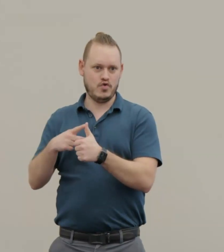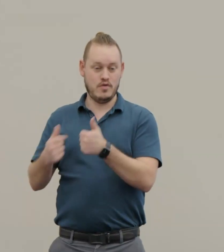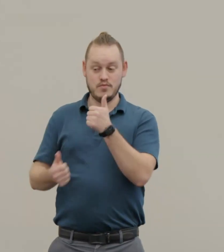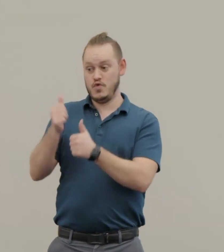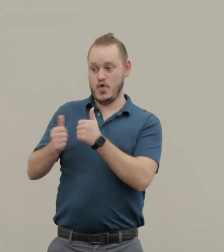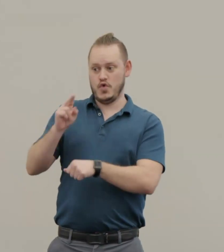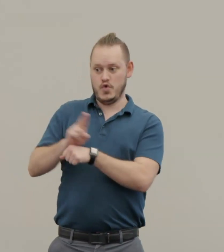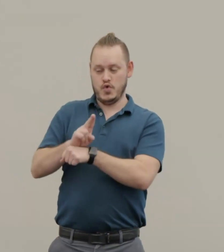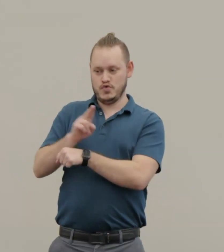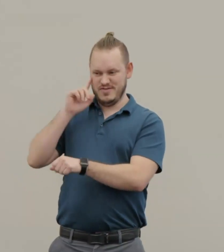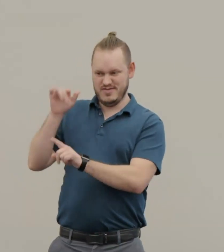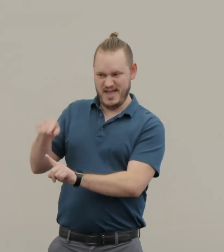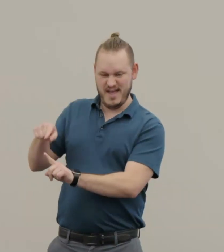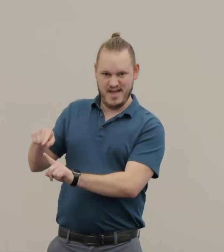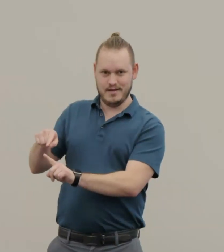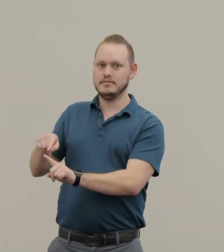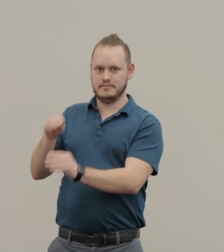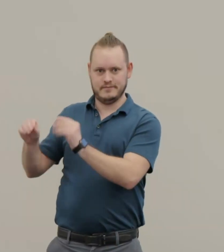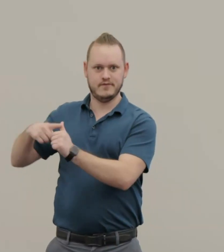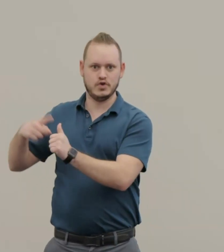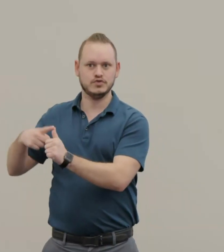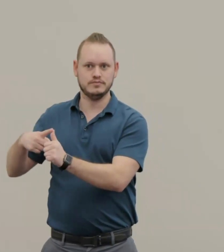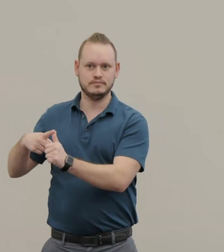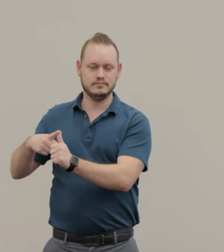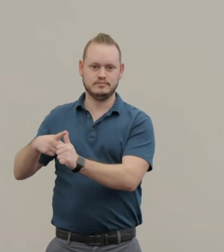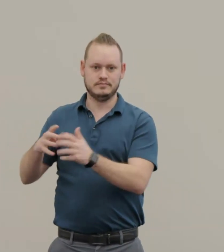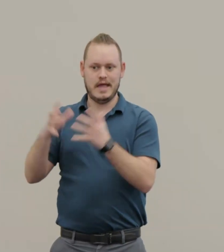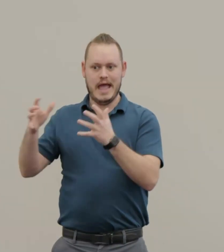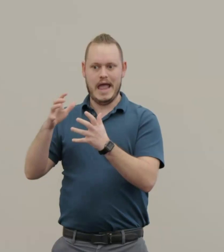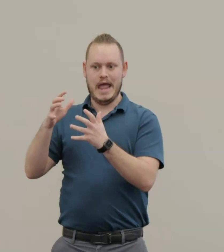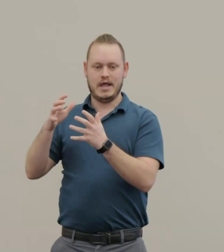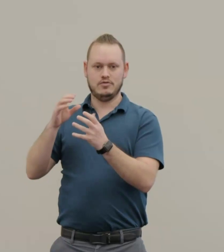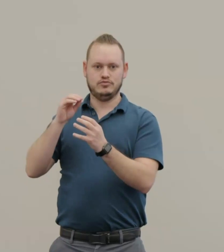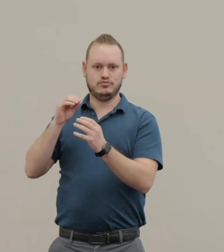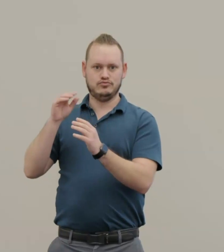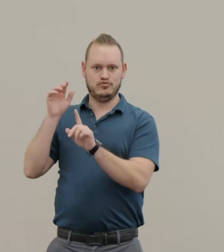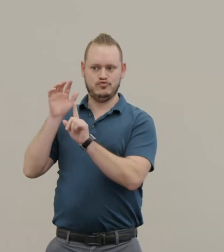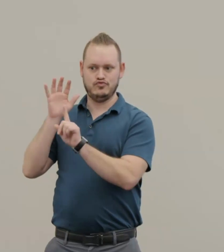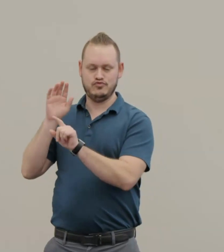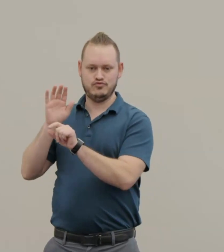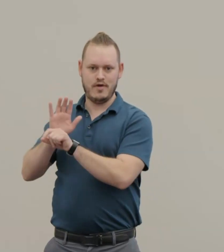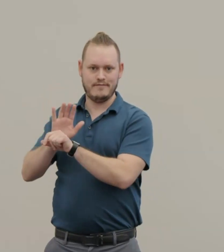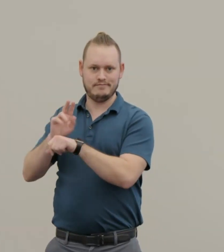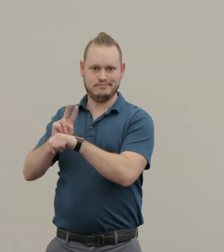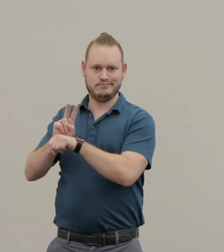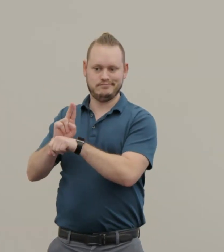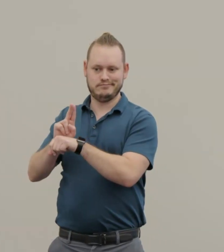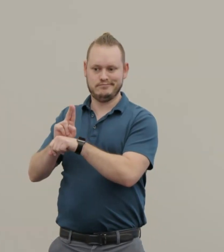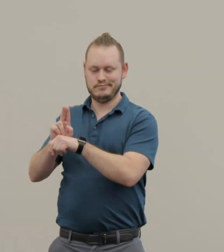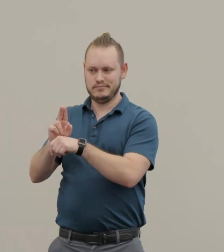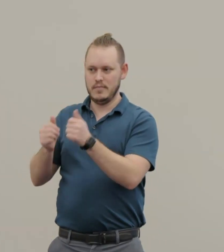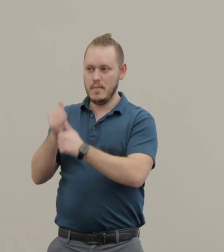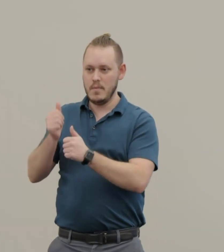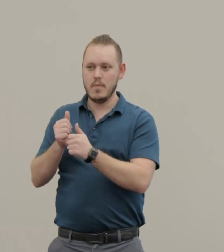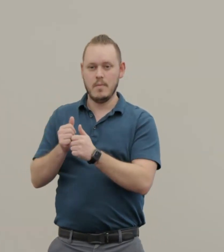them. They are, again, high traffic. The more people you have, the more risk you have in that. And likely it's